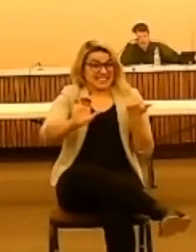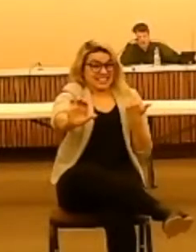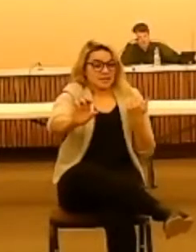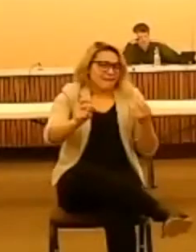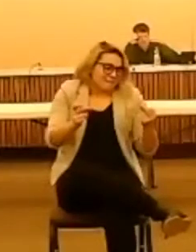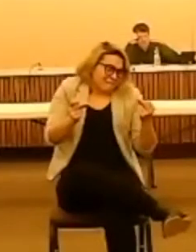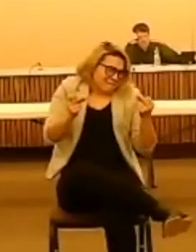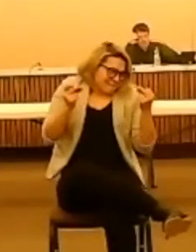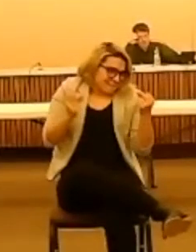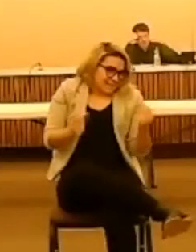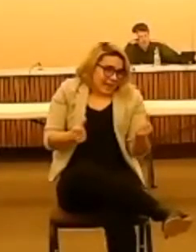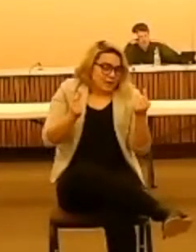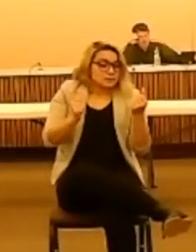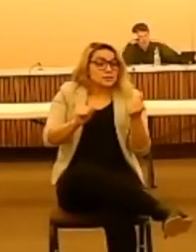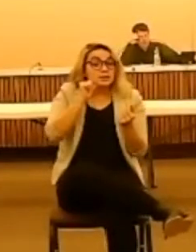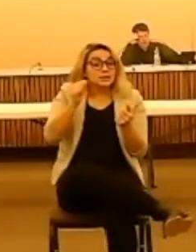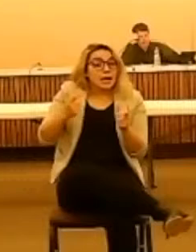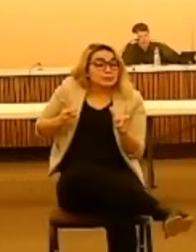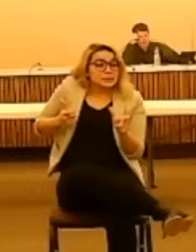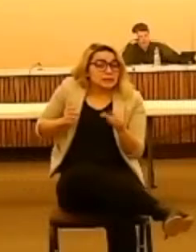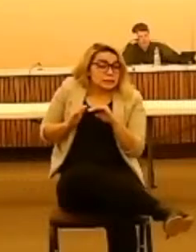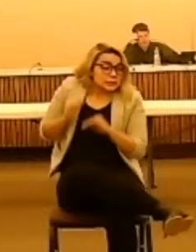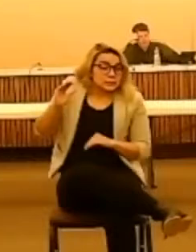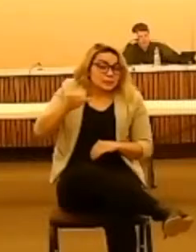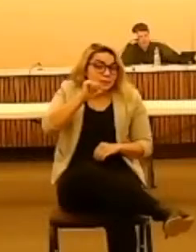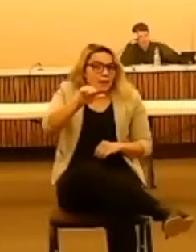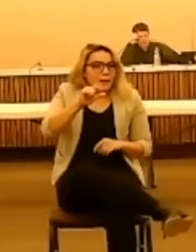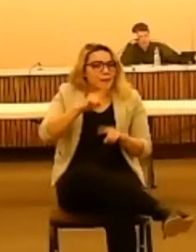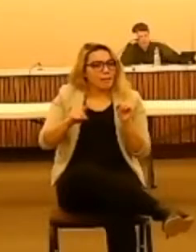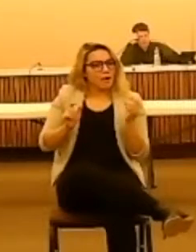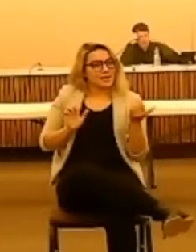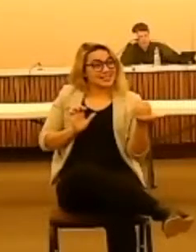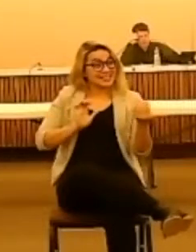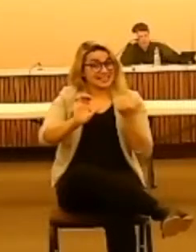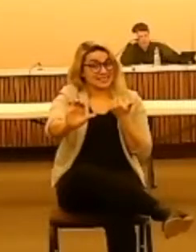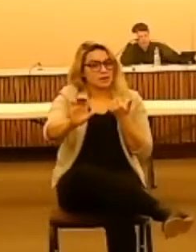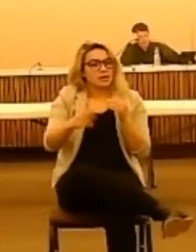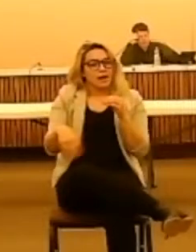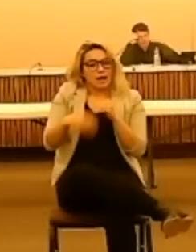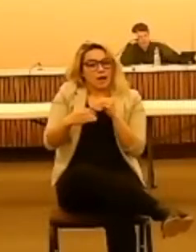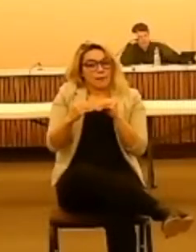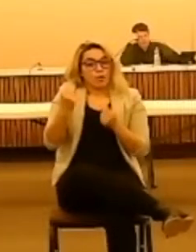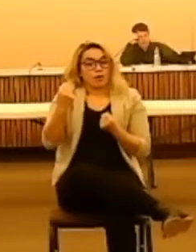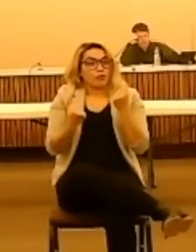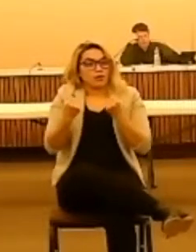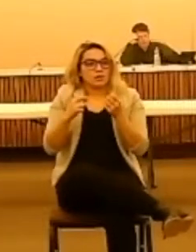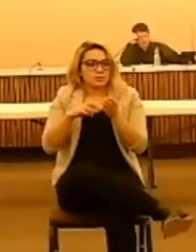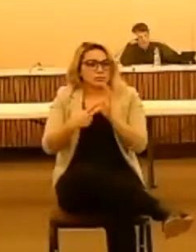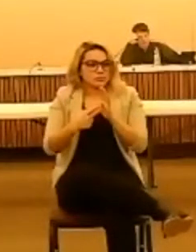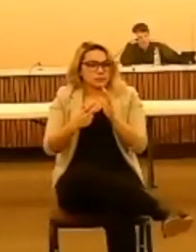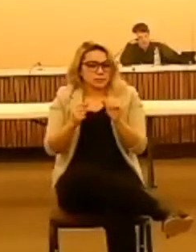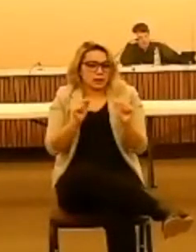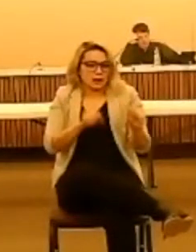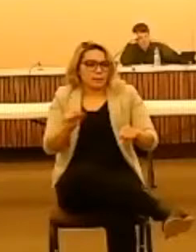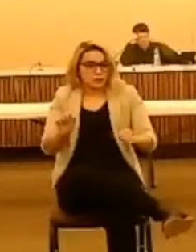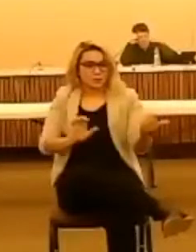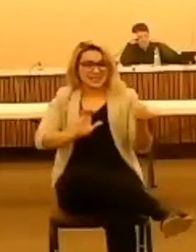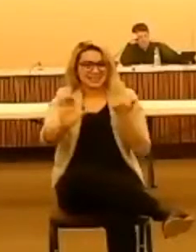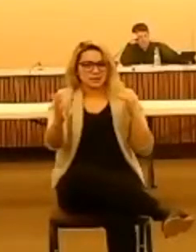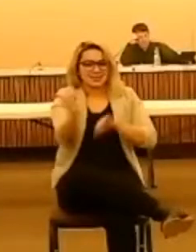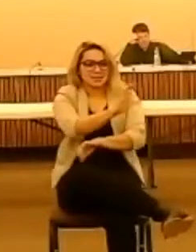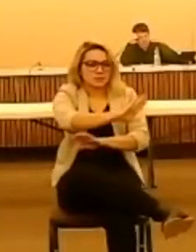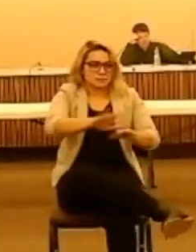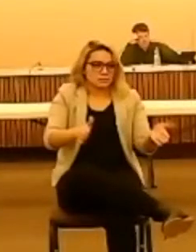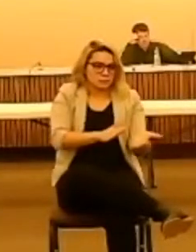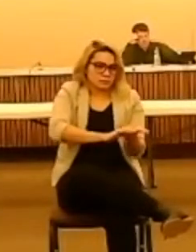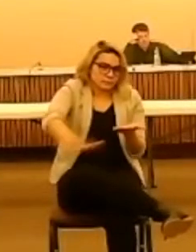I'm not talking about speeding, I'm just talking about total time, because again, the additional vehicles and our road foreman